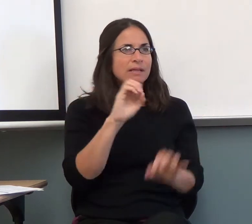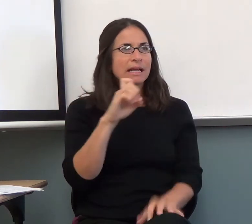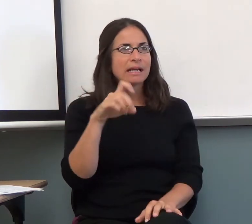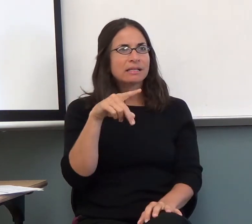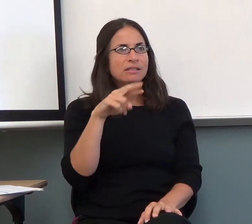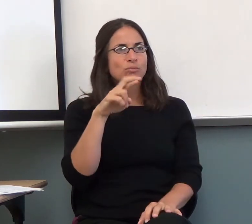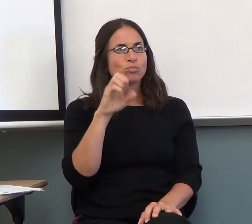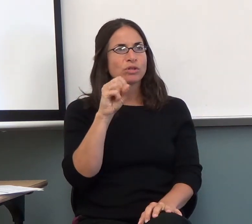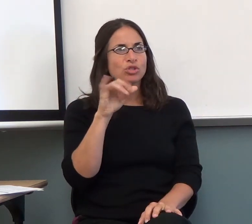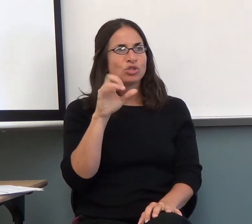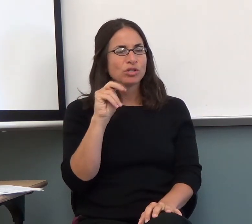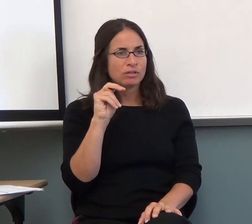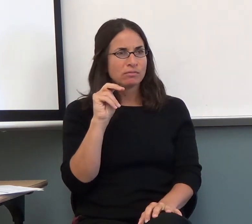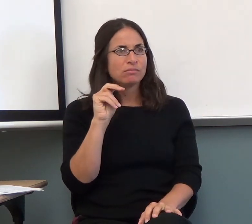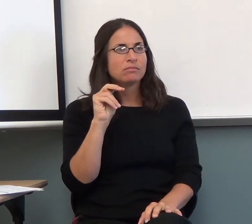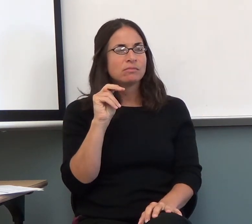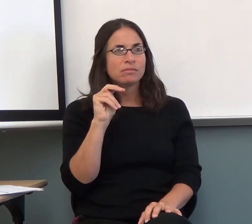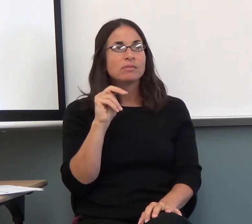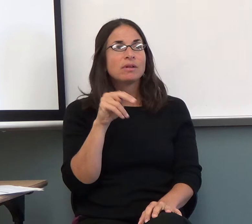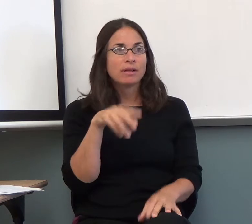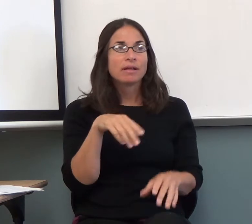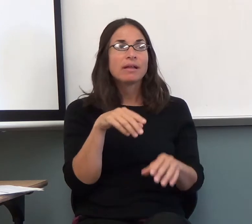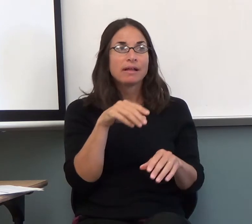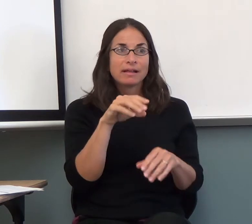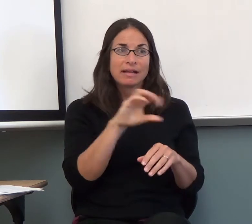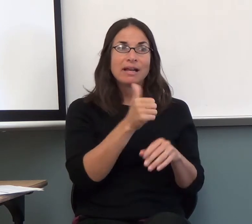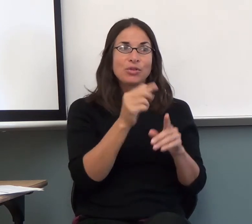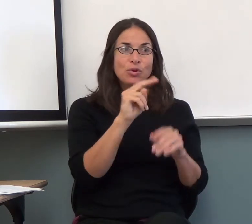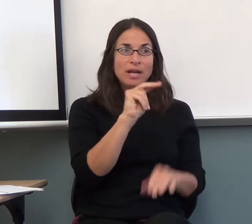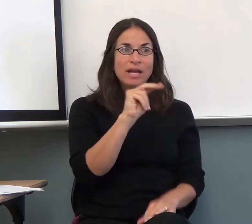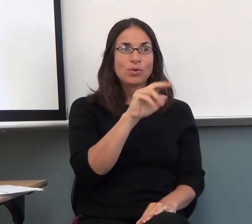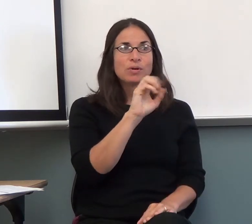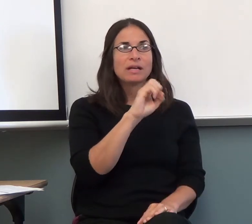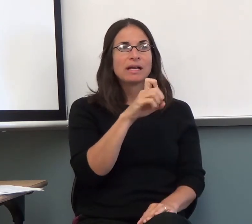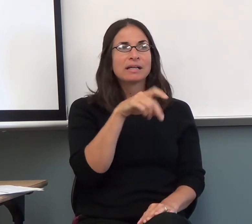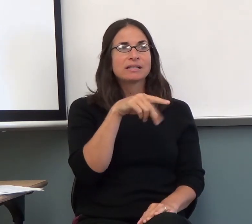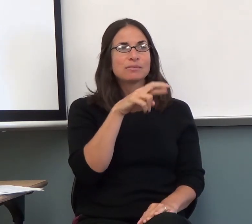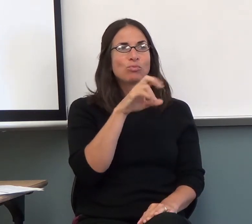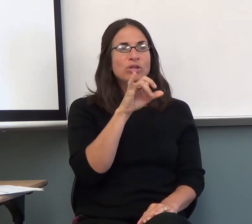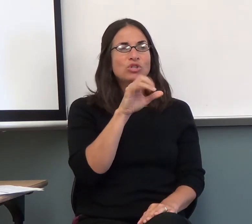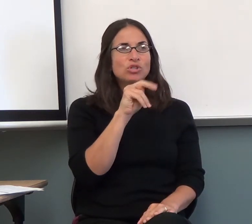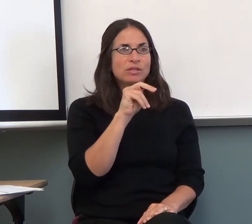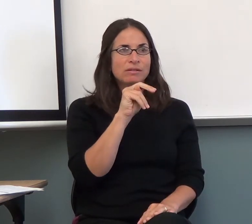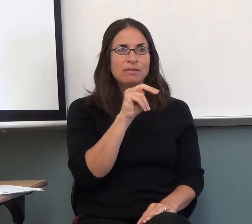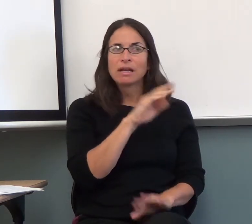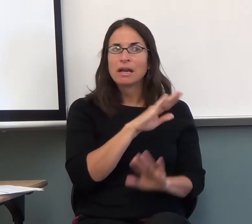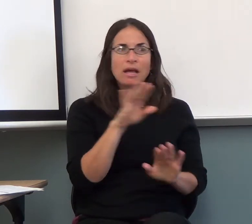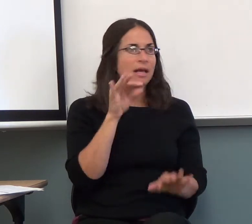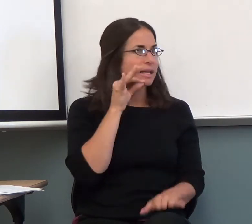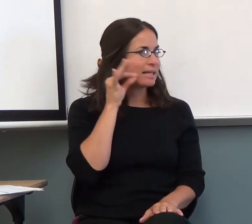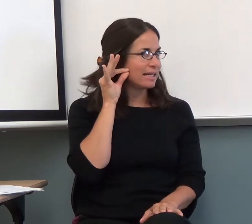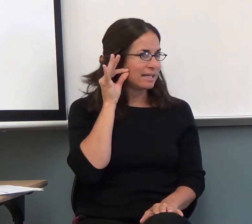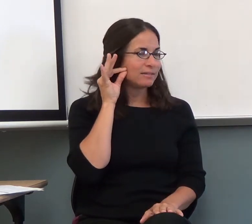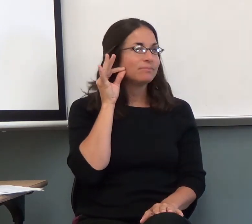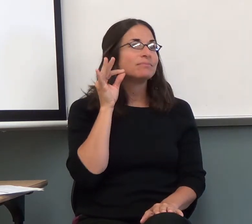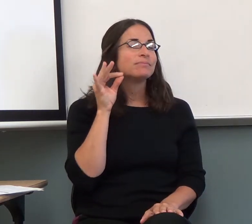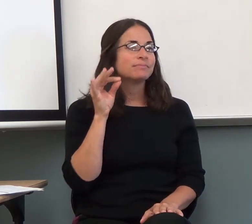this case? River? Expression is the noun. So it's not Indian? No. Oh, I No. got that wrong. Indian expression.